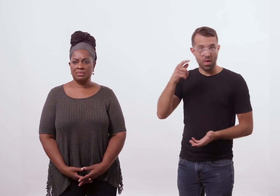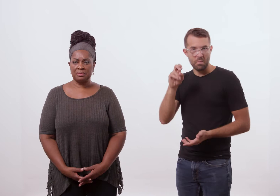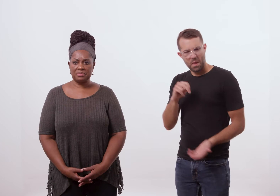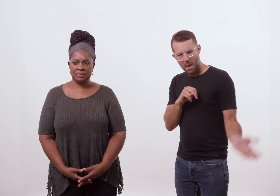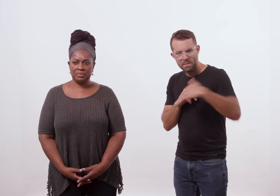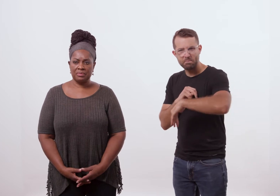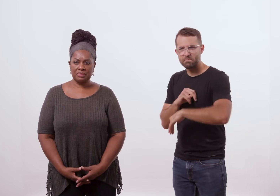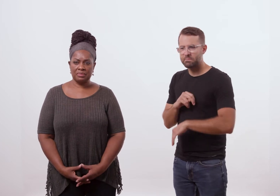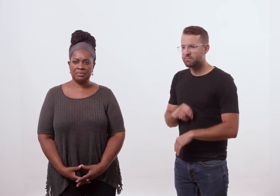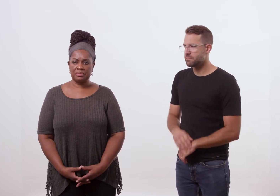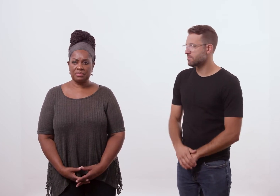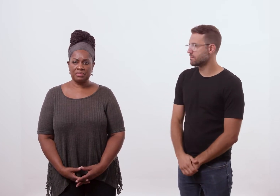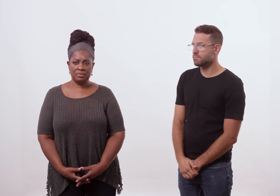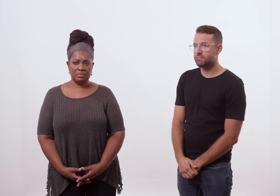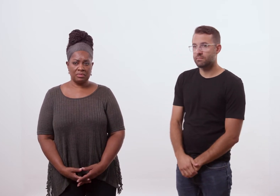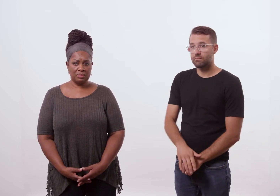Remember our way, Rayek.